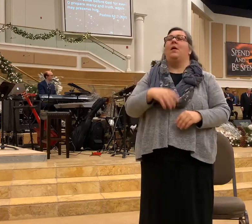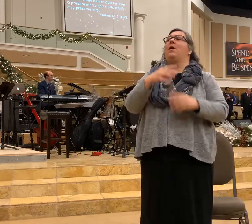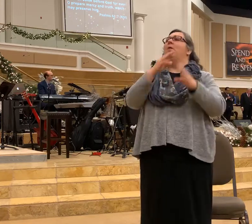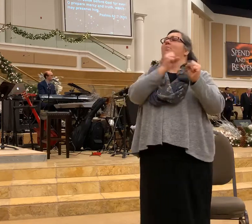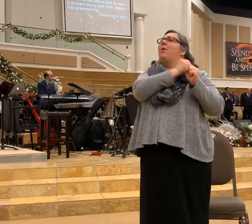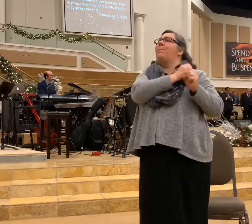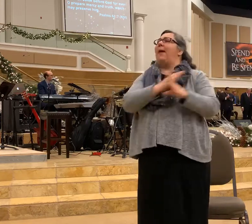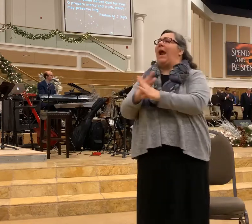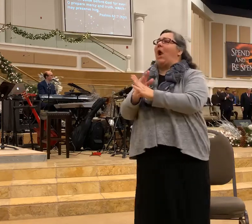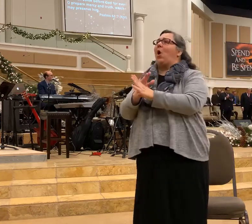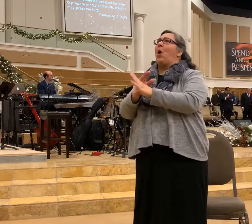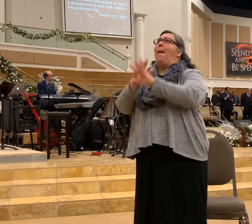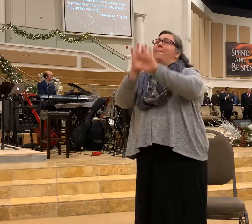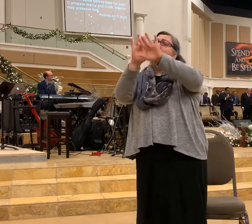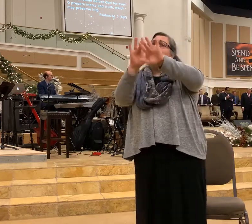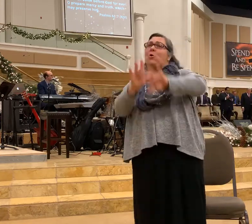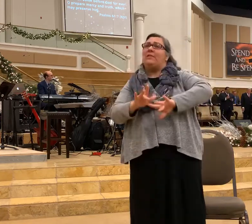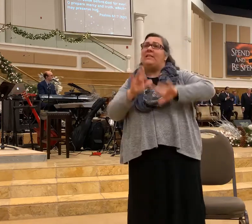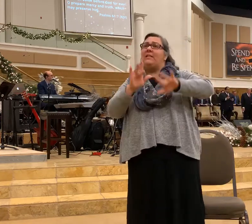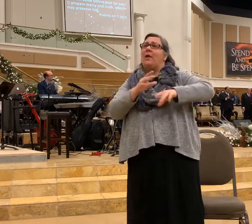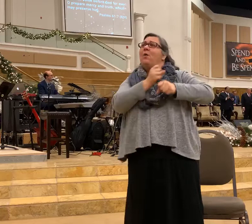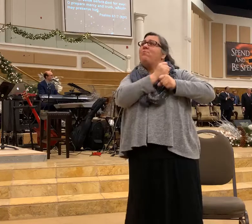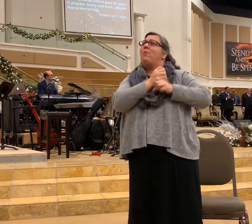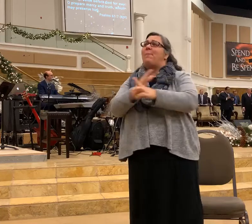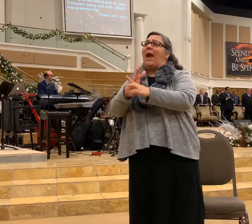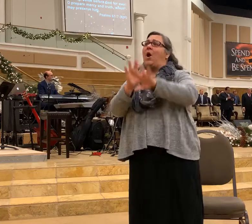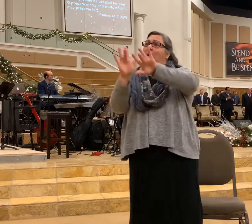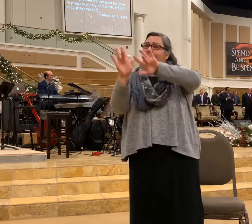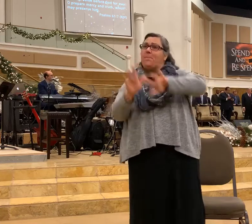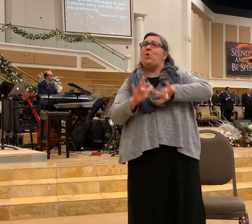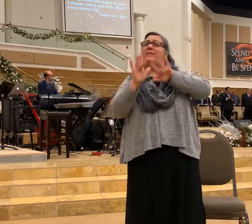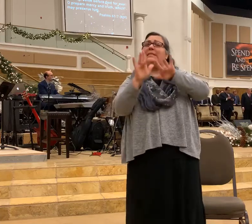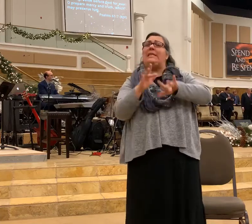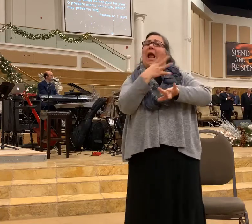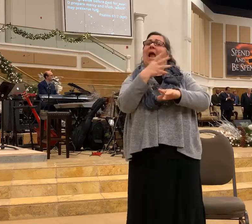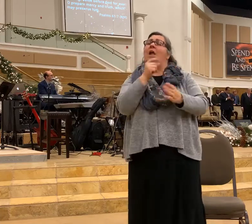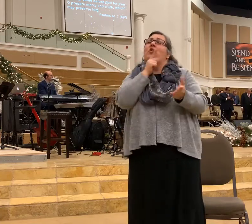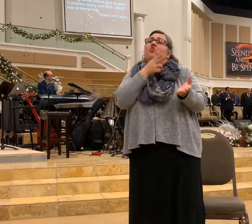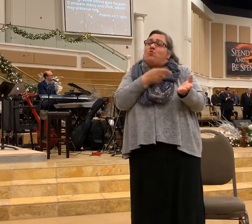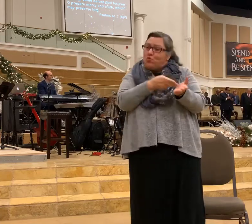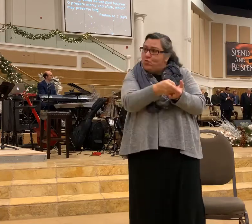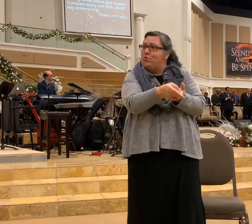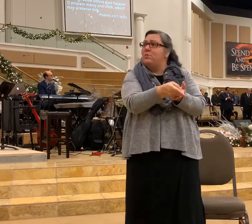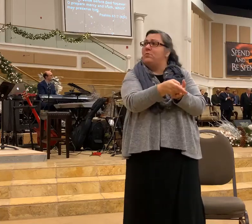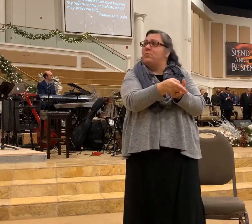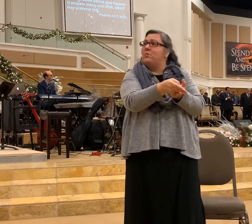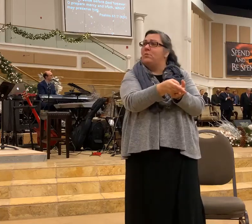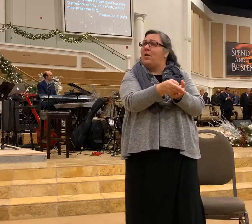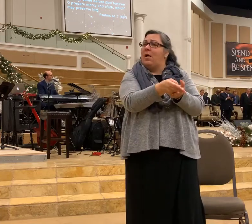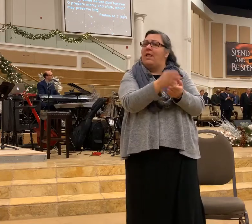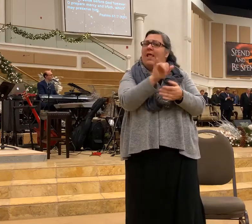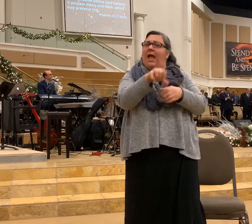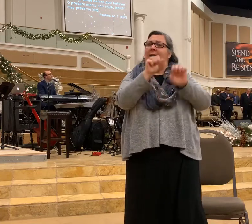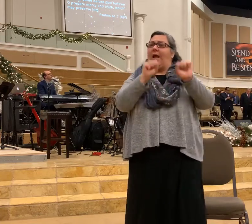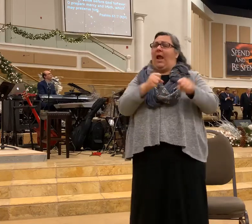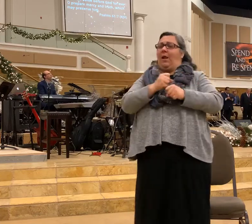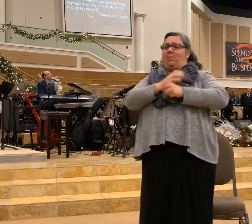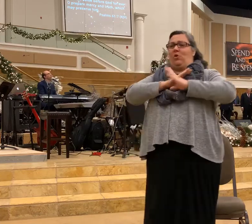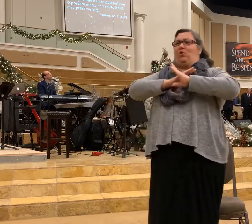Prepare mercy. Everybody say, prepare mercy. Prepare mercy. And truth, which may